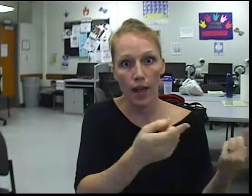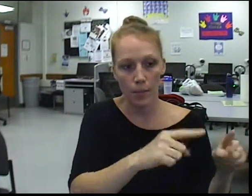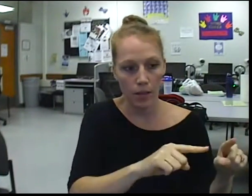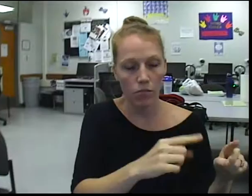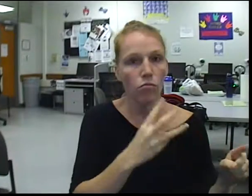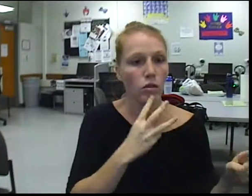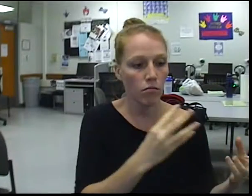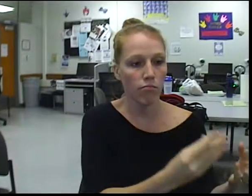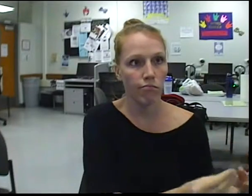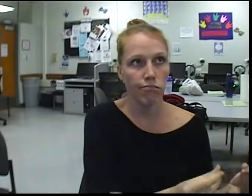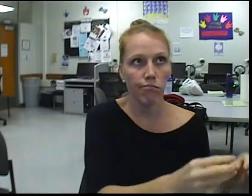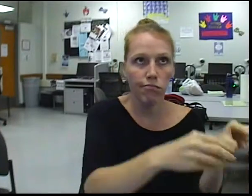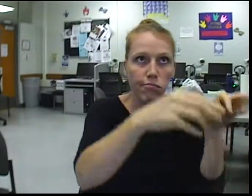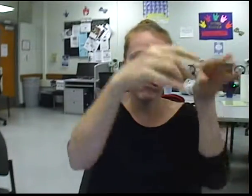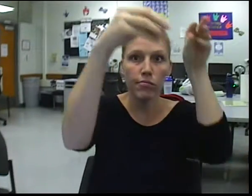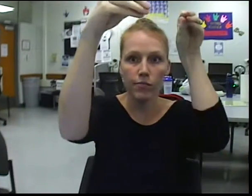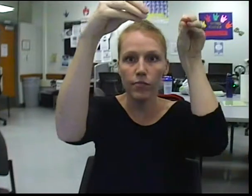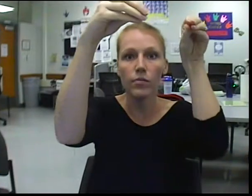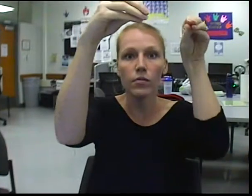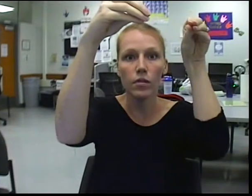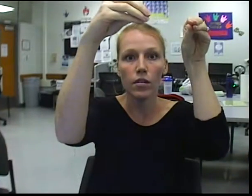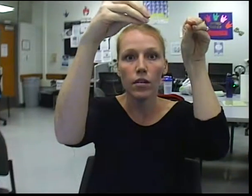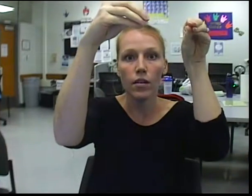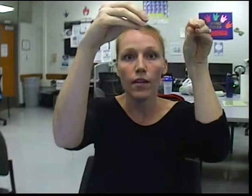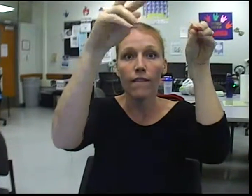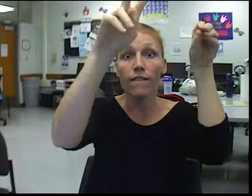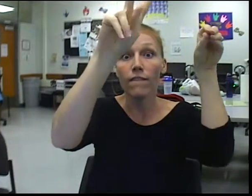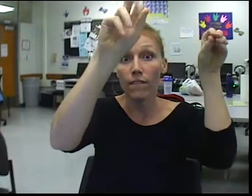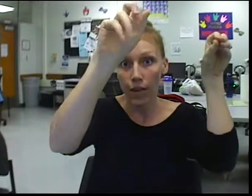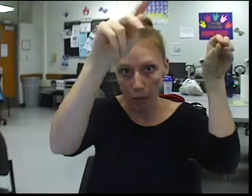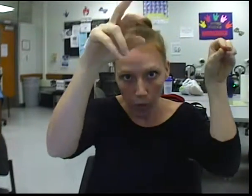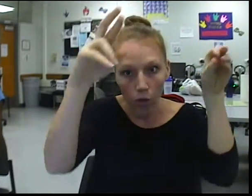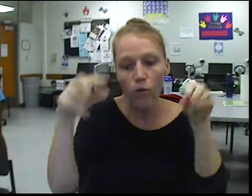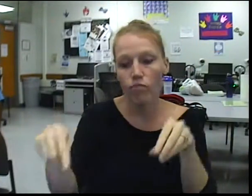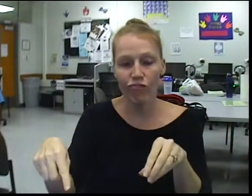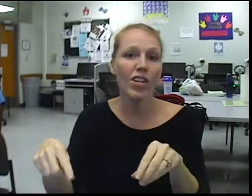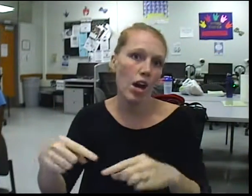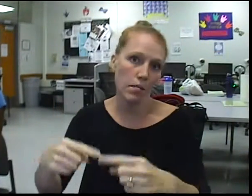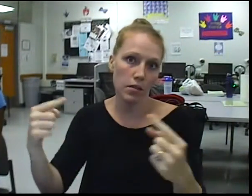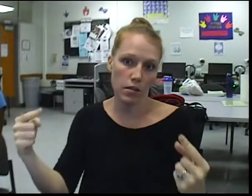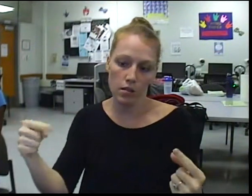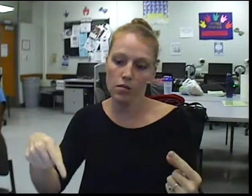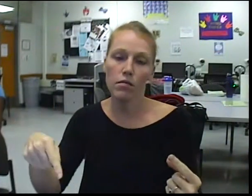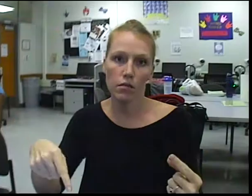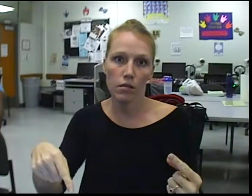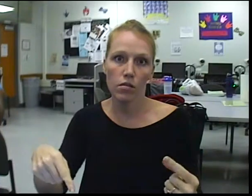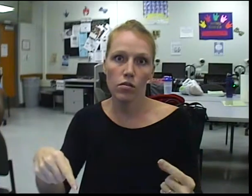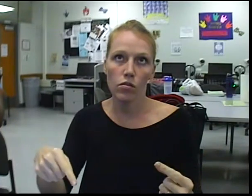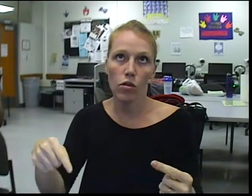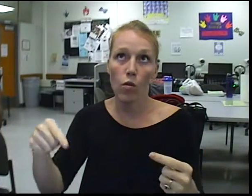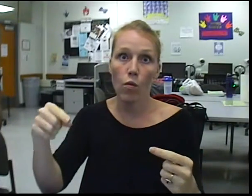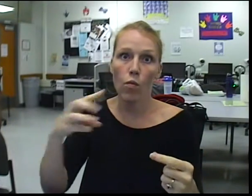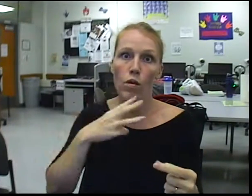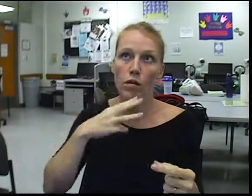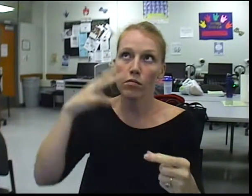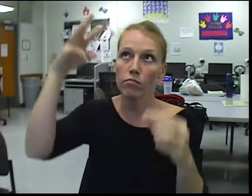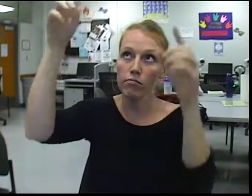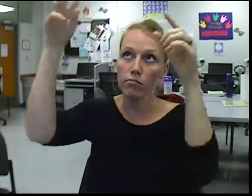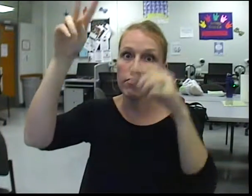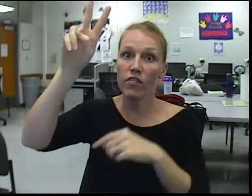form. Condensation is just the opposite, where you take water that is in the gaseous form and convert that into water